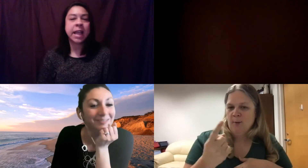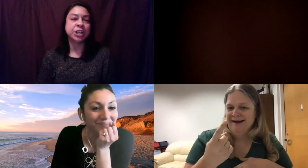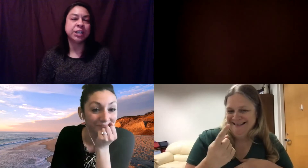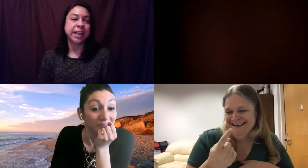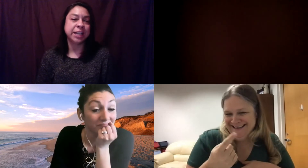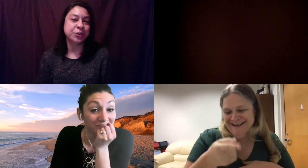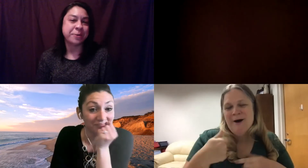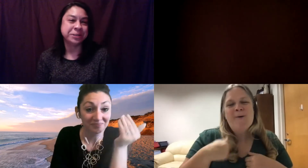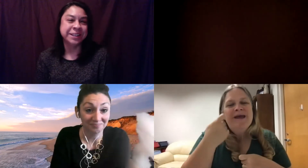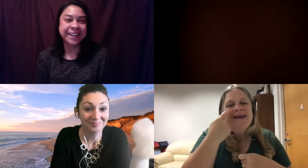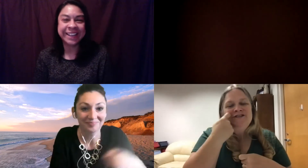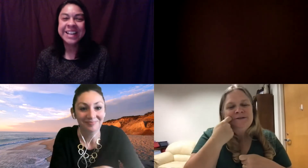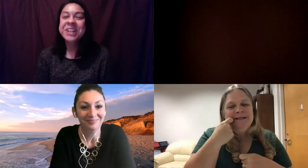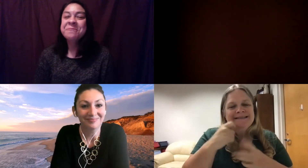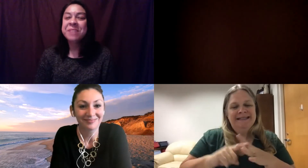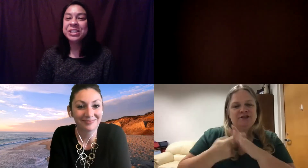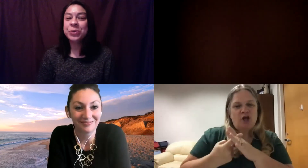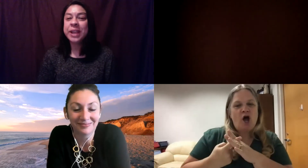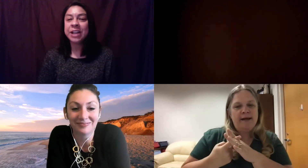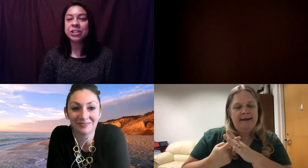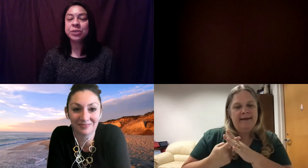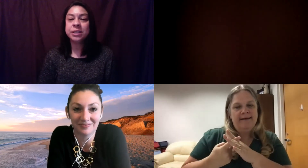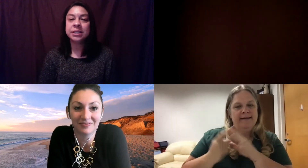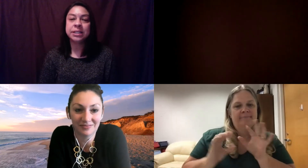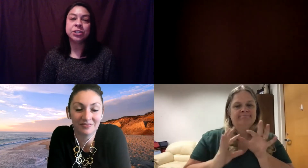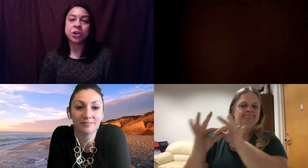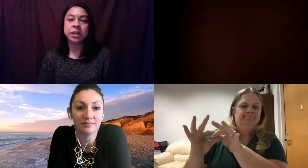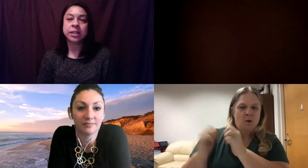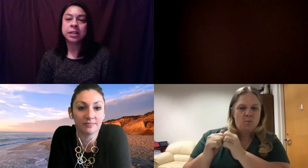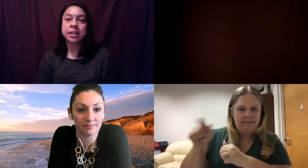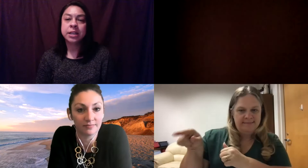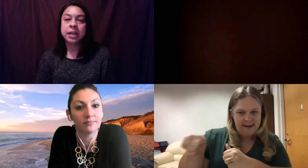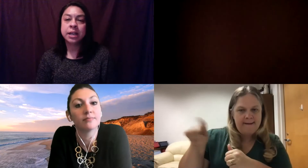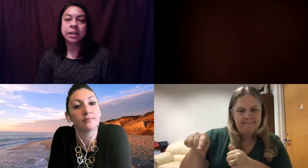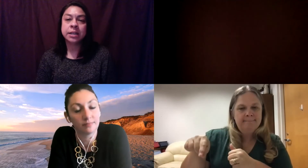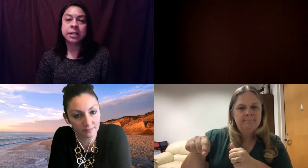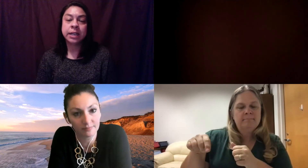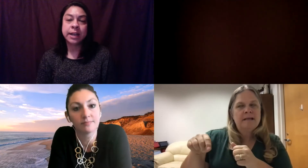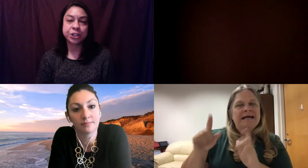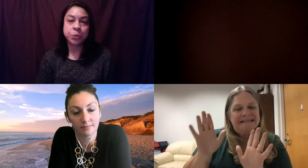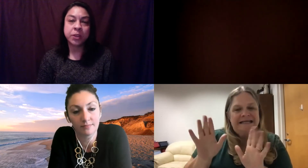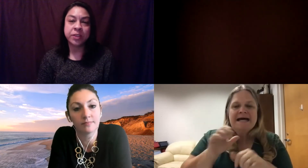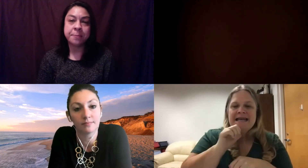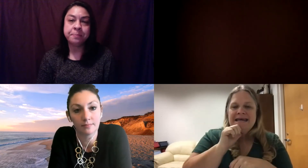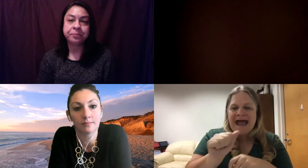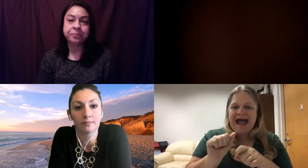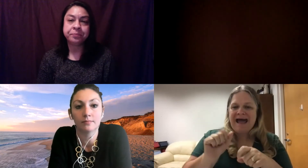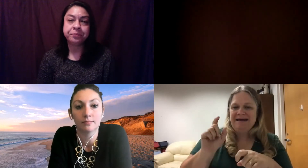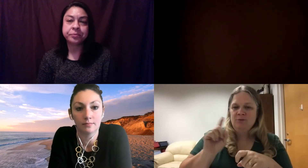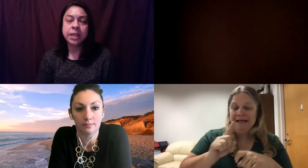I actually can answer that one. So we actually recently started a connection with